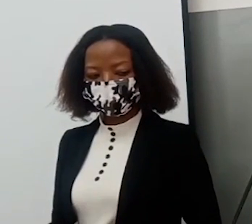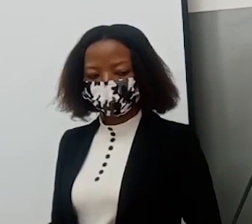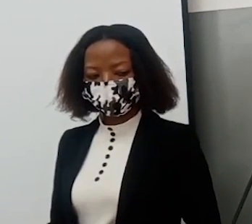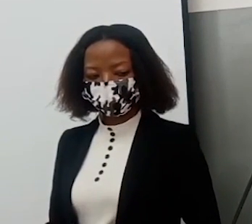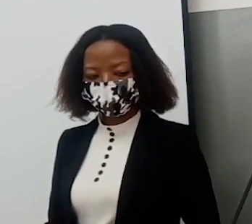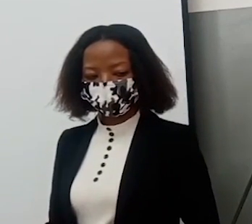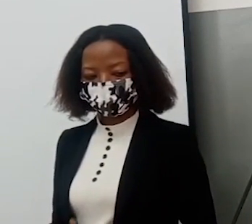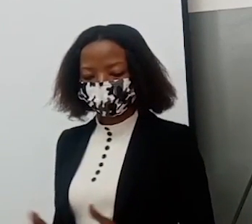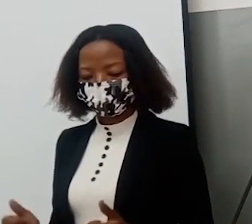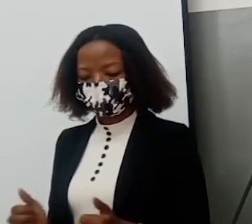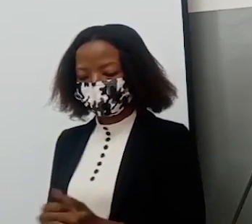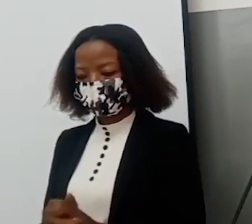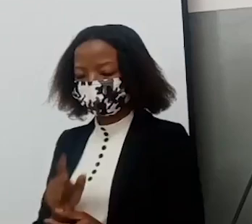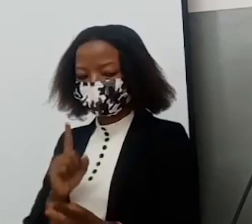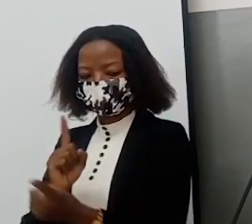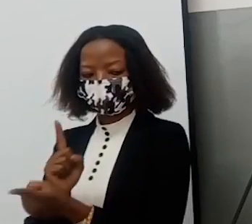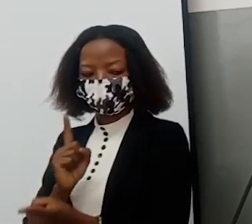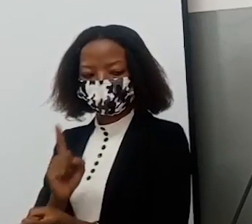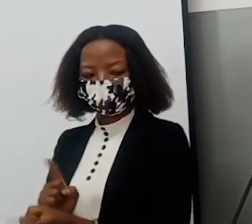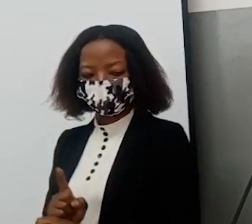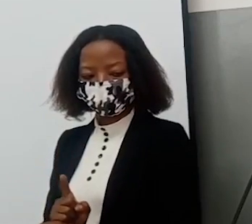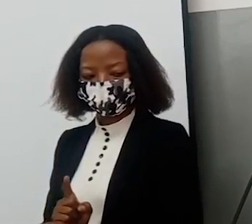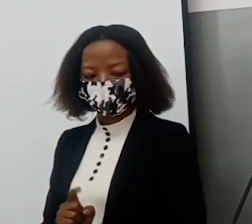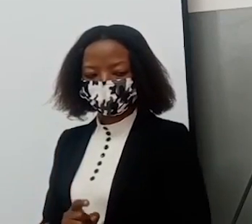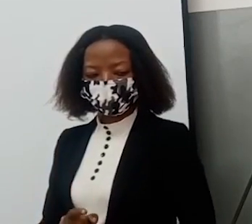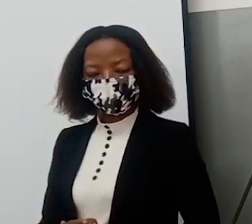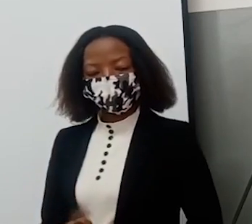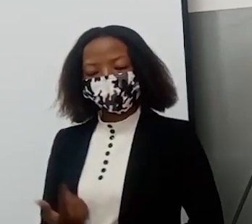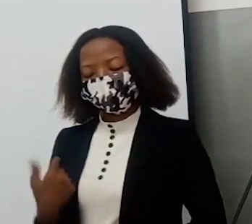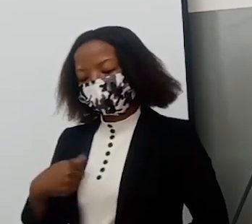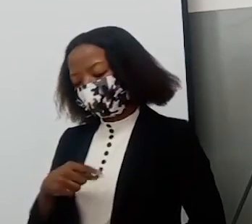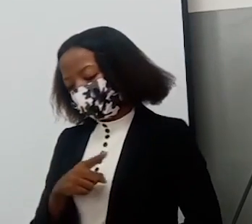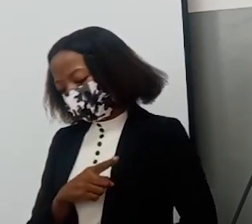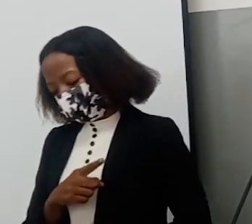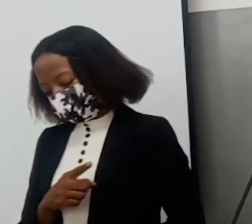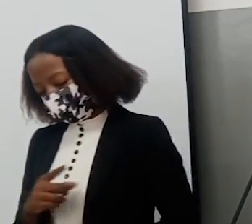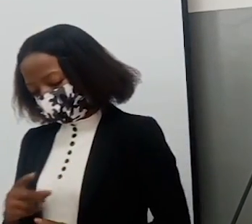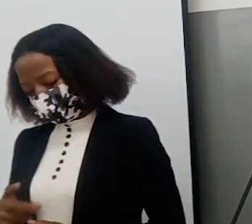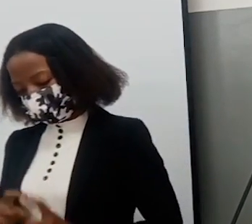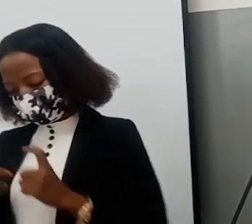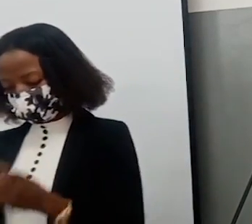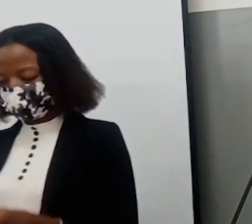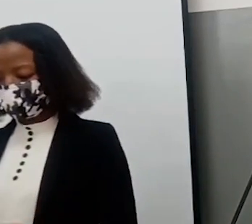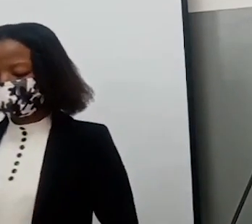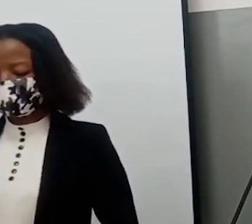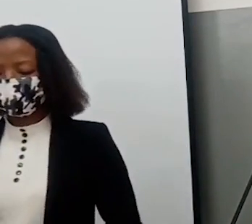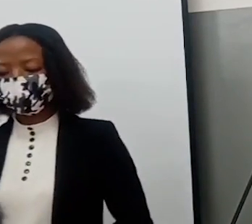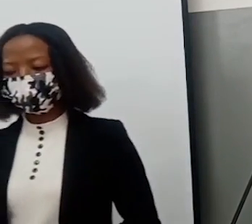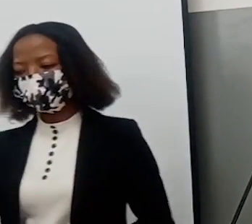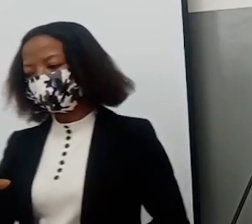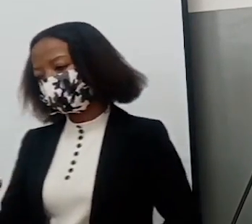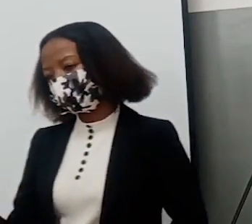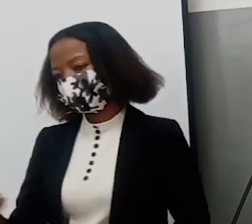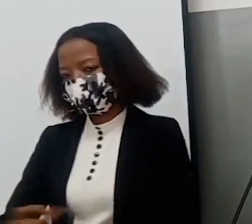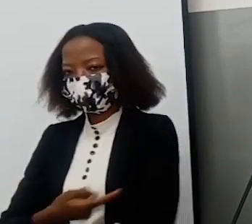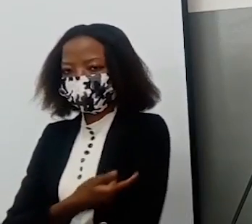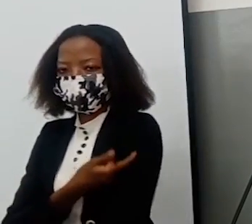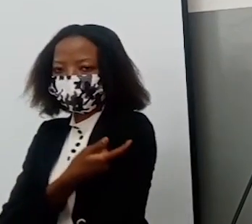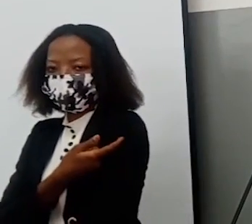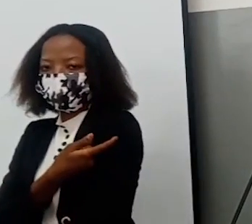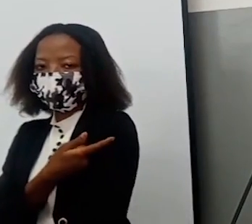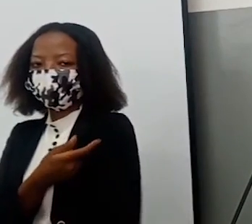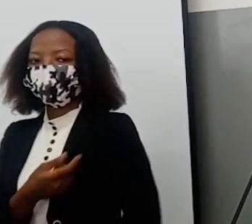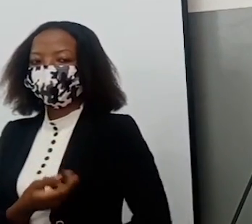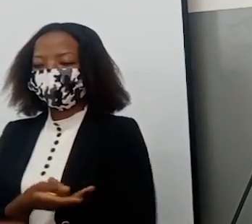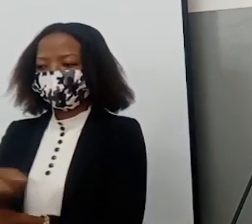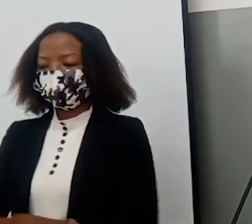With this visit that we've done, we also have providing high IPC materials and vaccination tools at